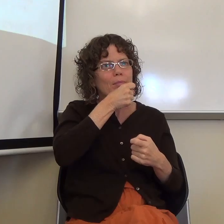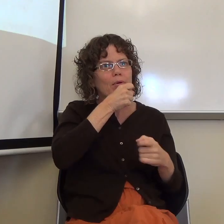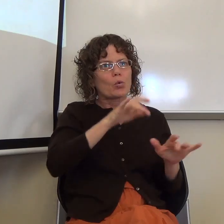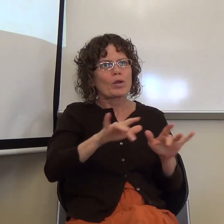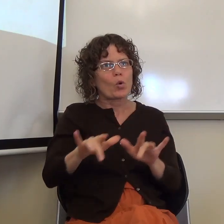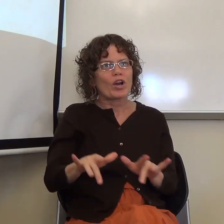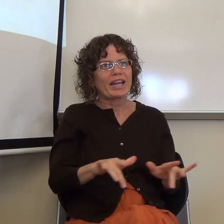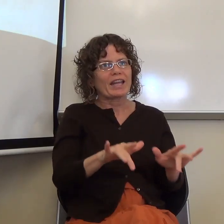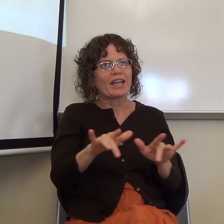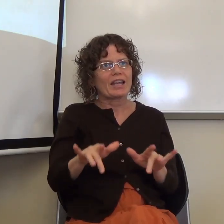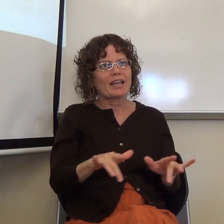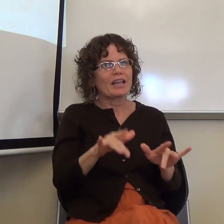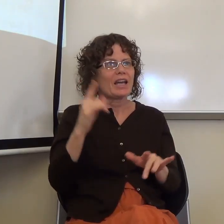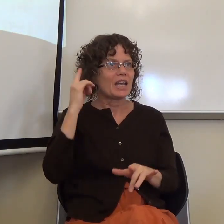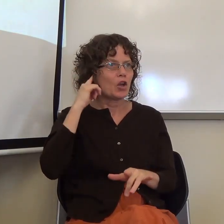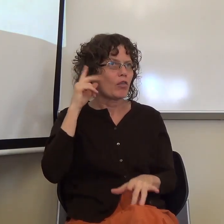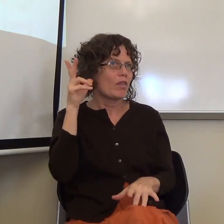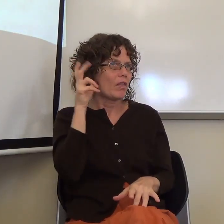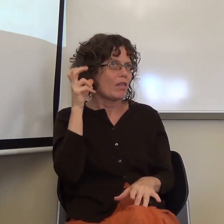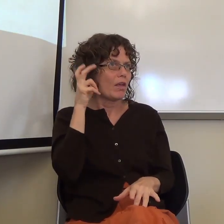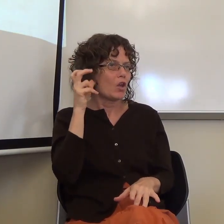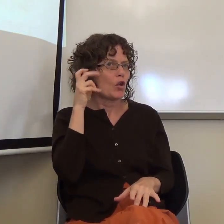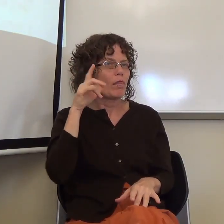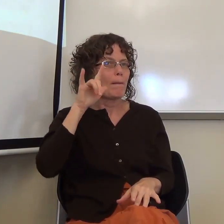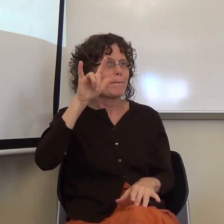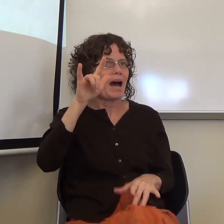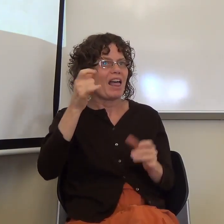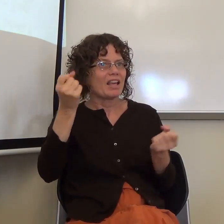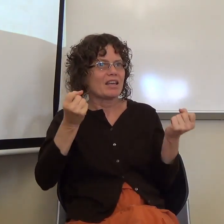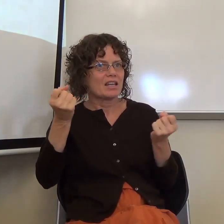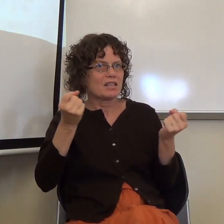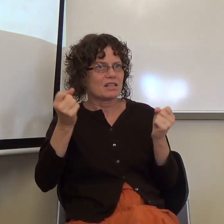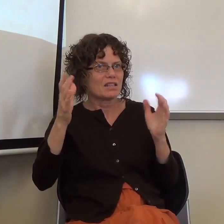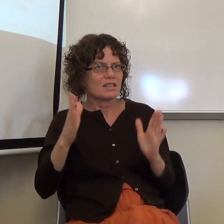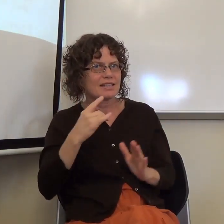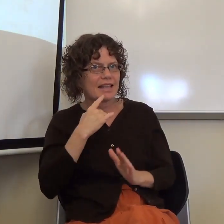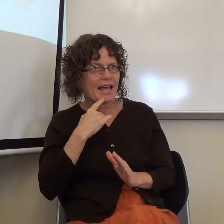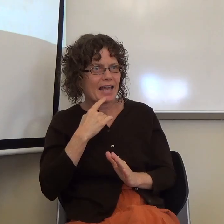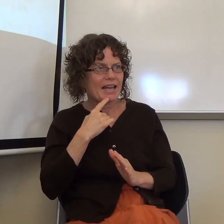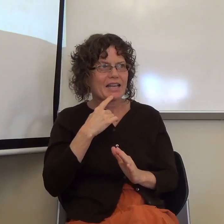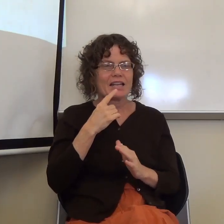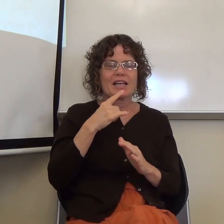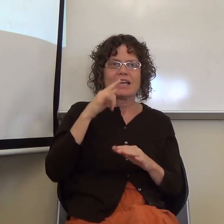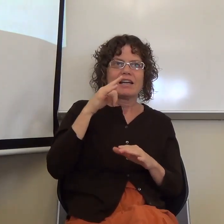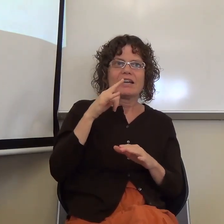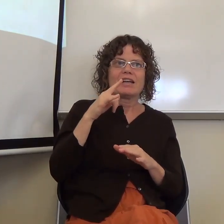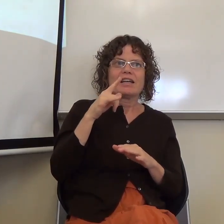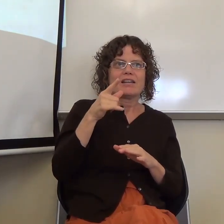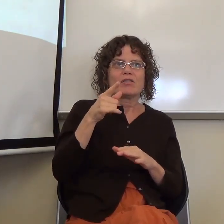hear what the pilot said, it records everything the plane is doing, whether the engine failed. So